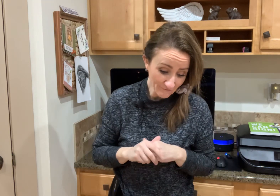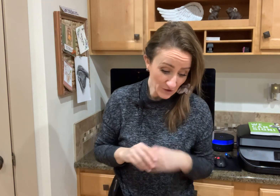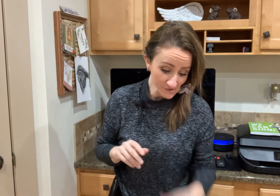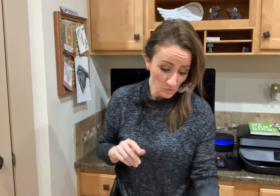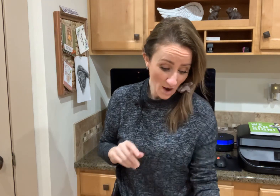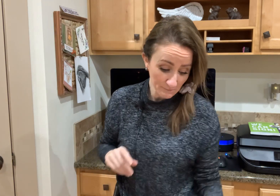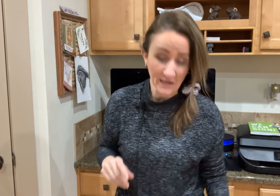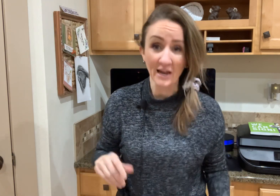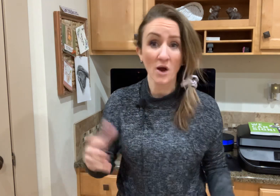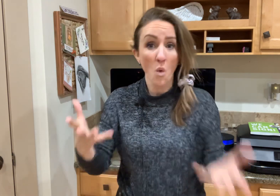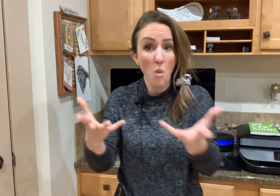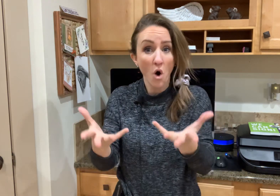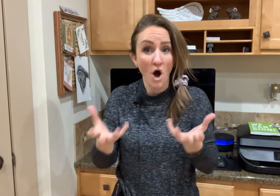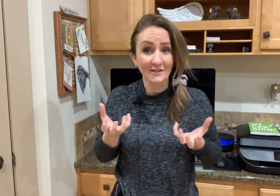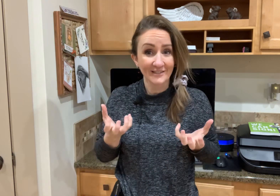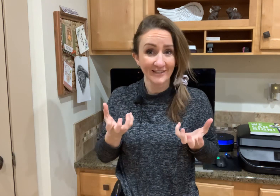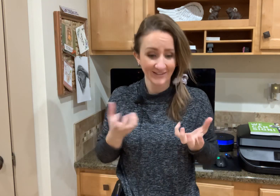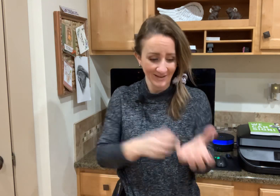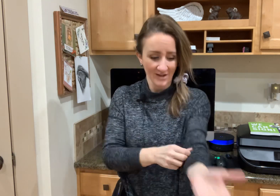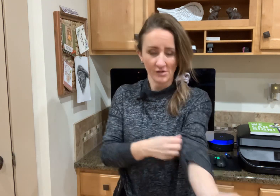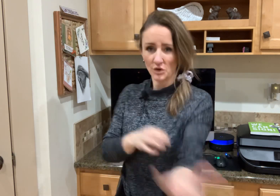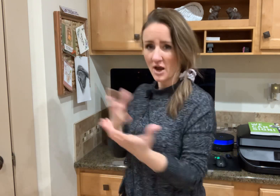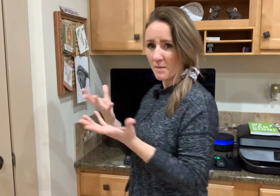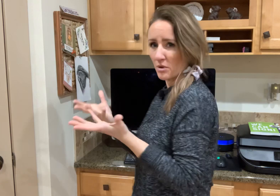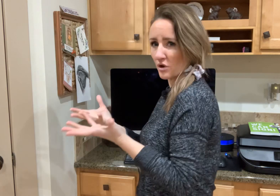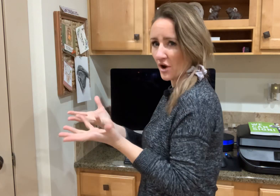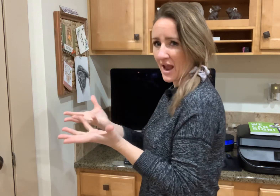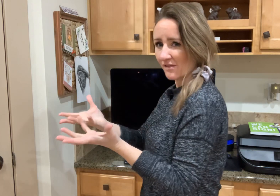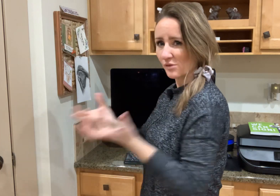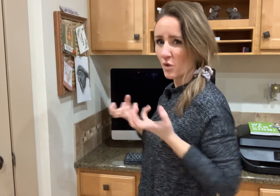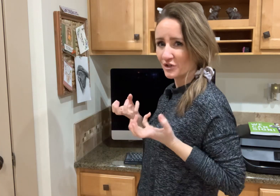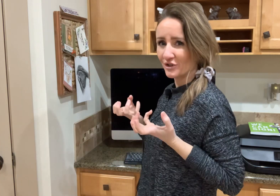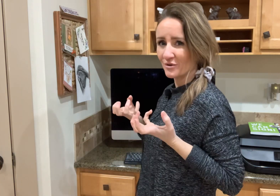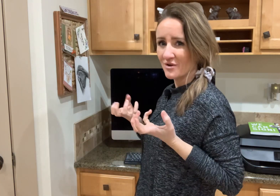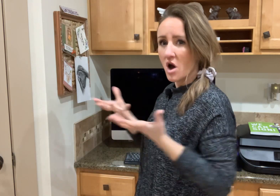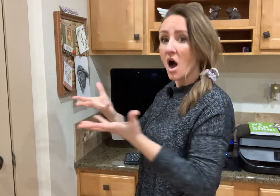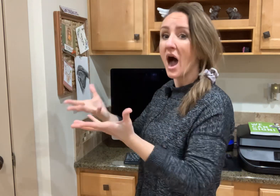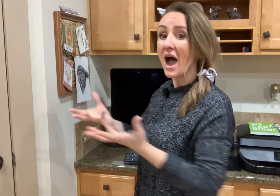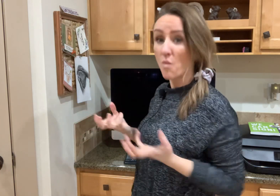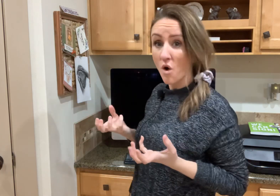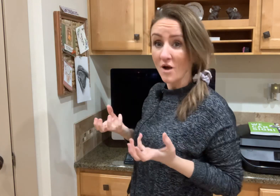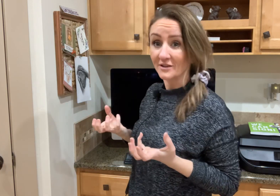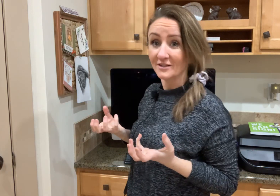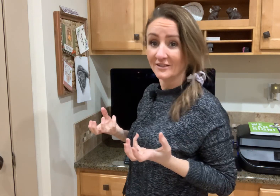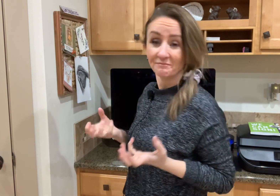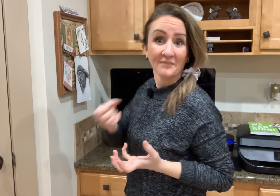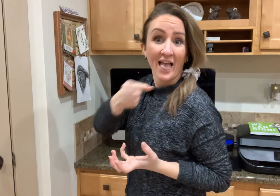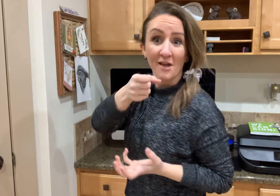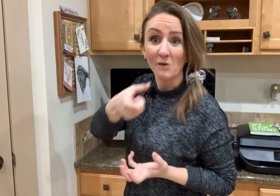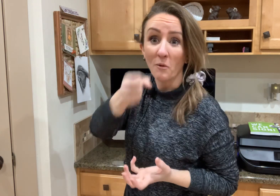first one being want. So you kind of pull your hands towards you. I want. So